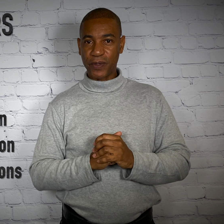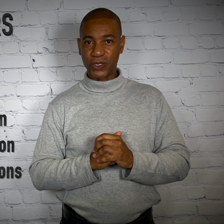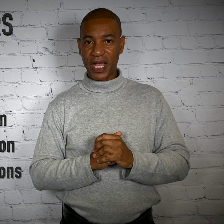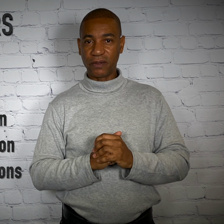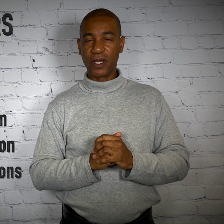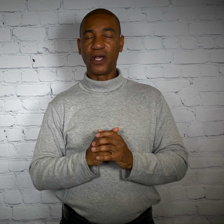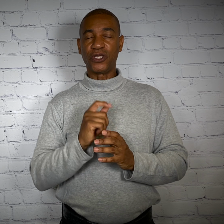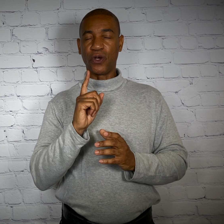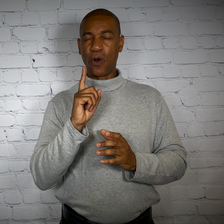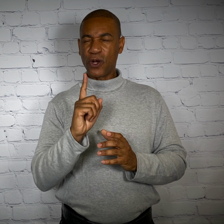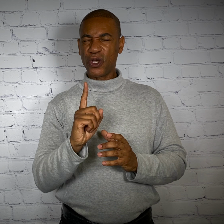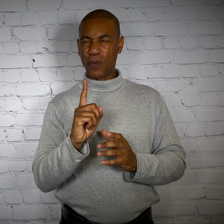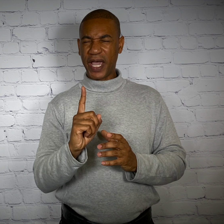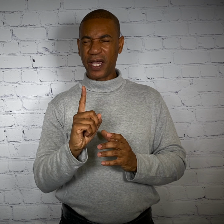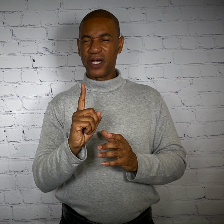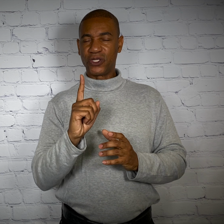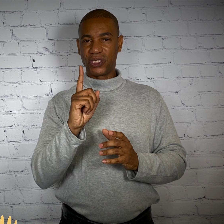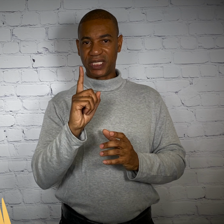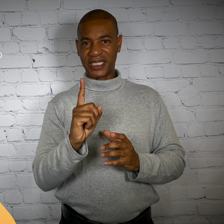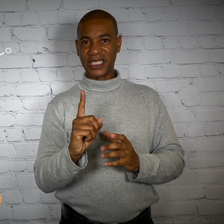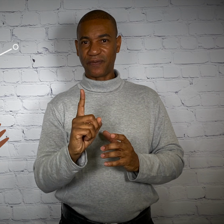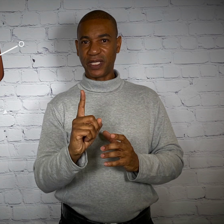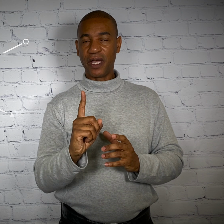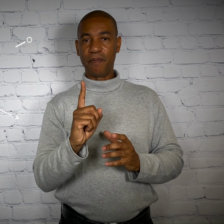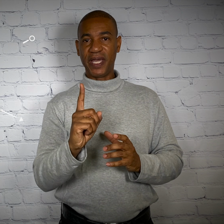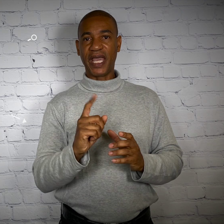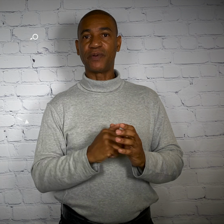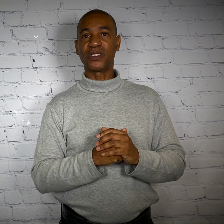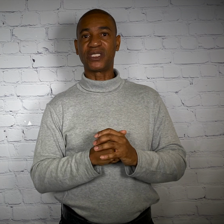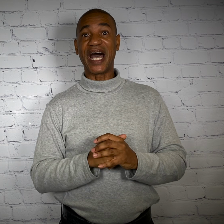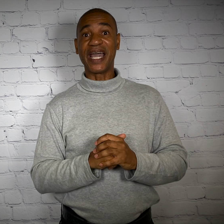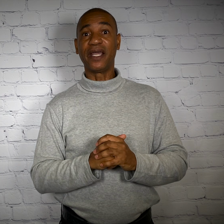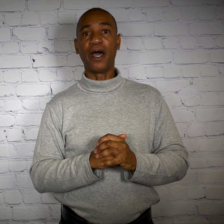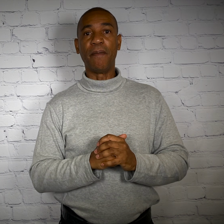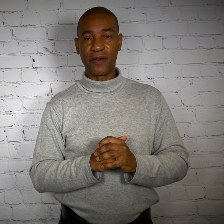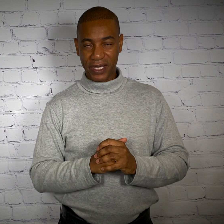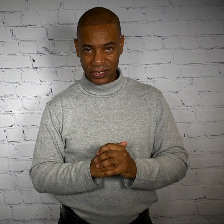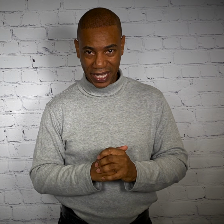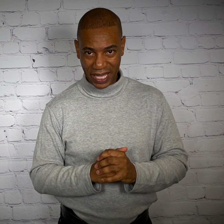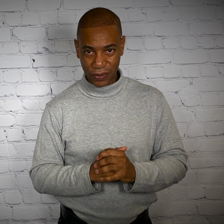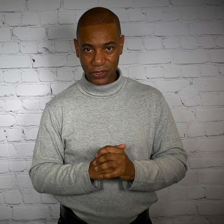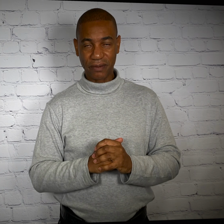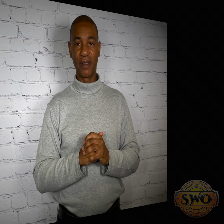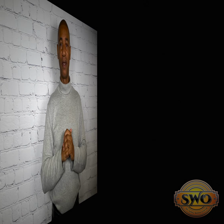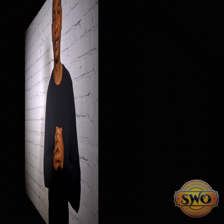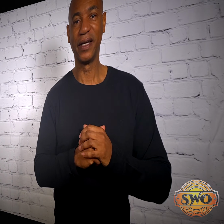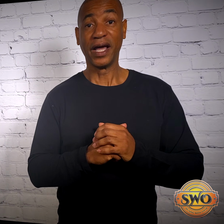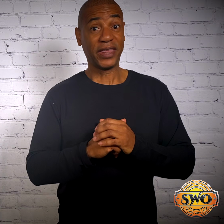parameters down, you're on your way to successfully being able to sign American Sign Language. Thank